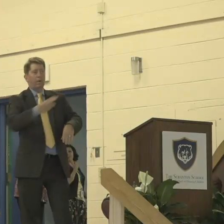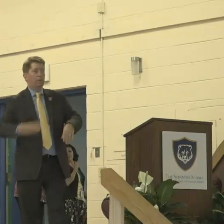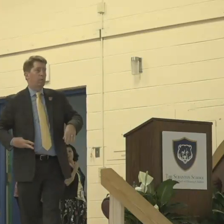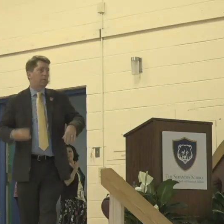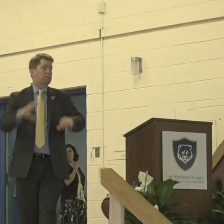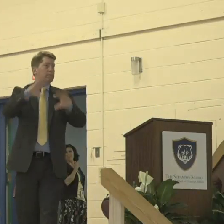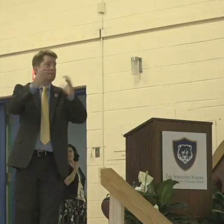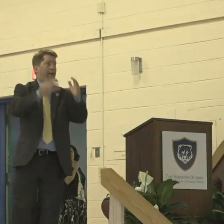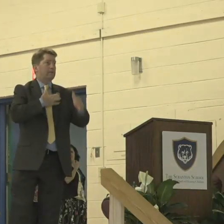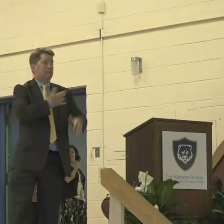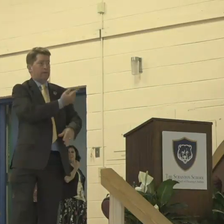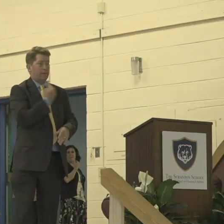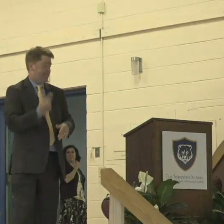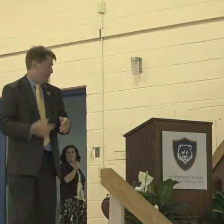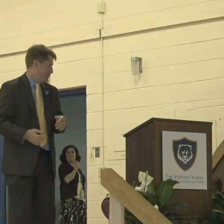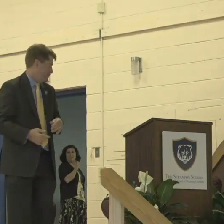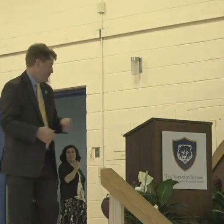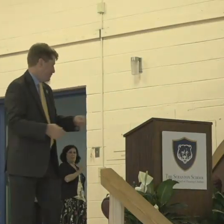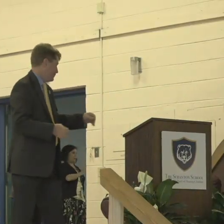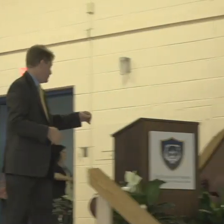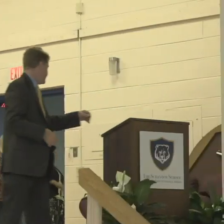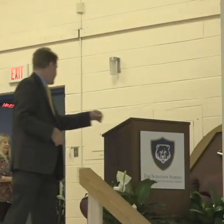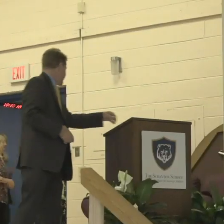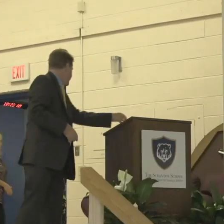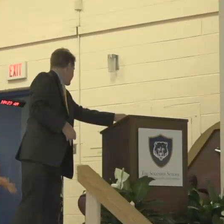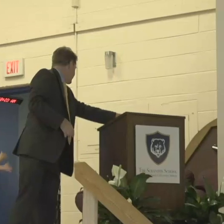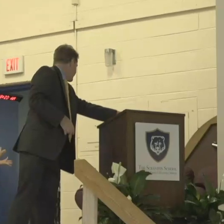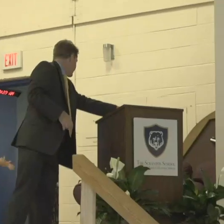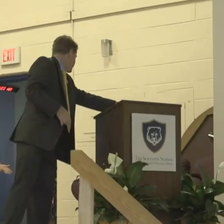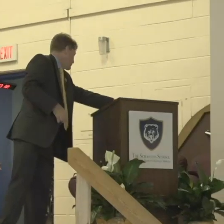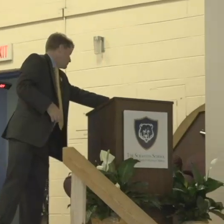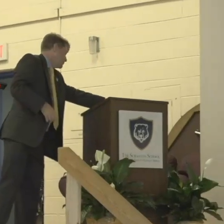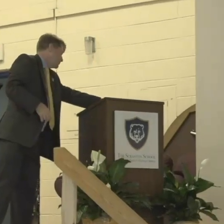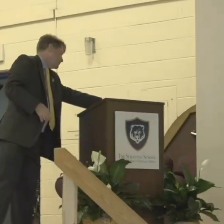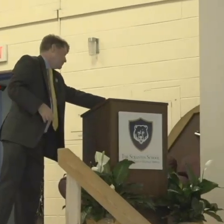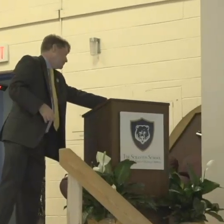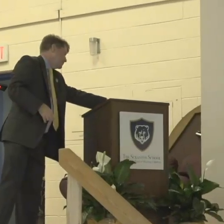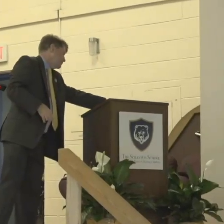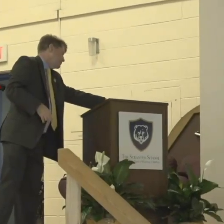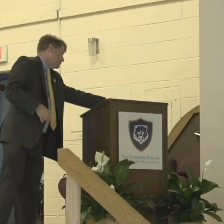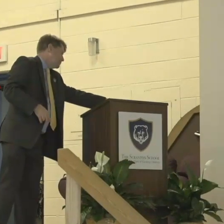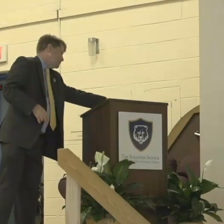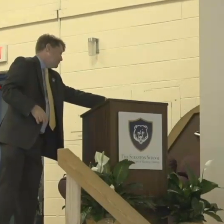All right, next we have Miss Wilson's class. If you will please come onto the stage.